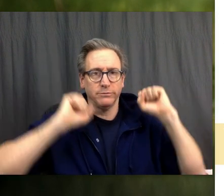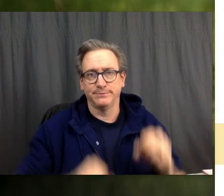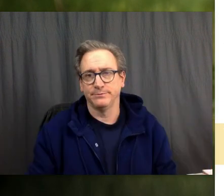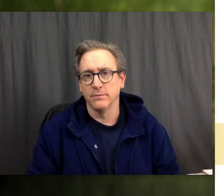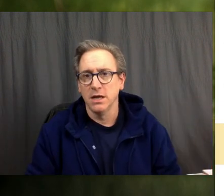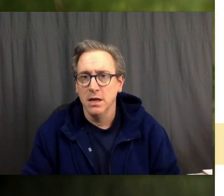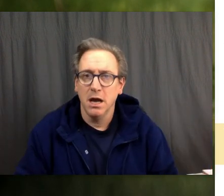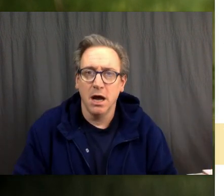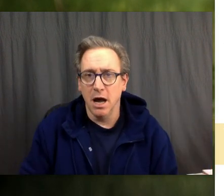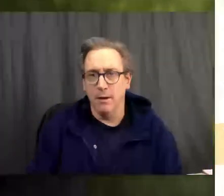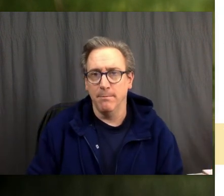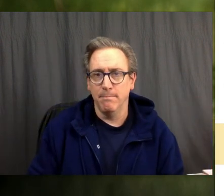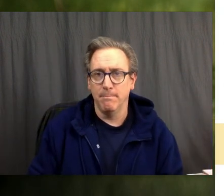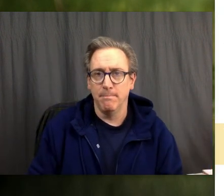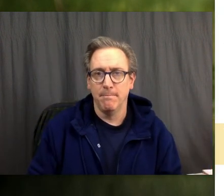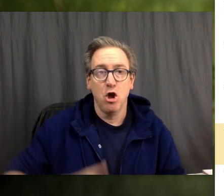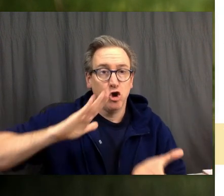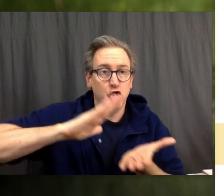out.